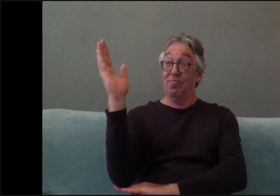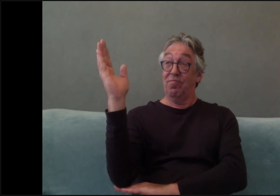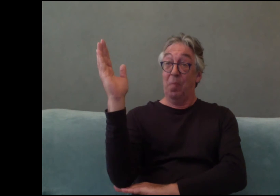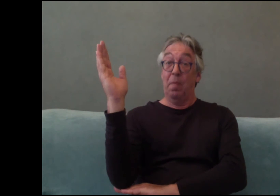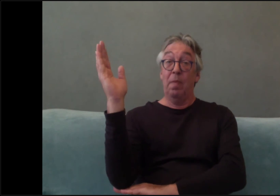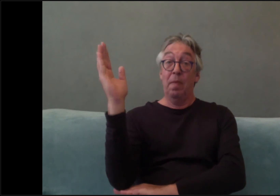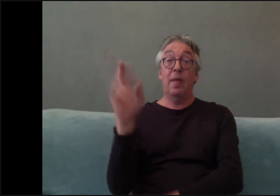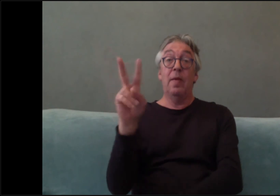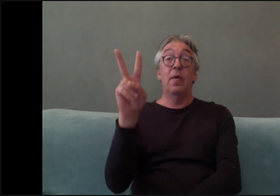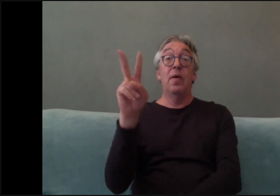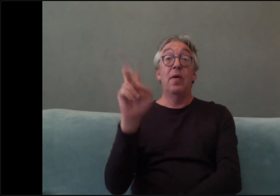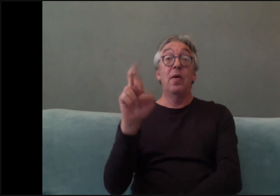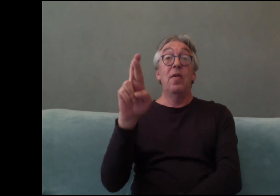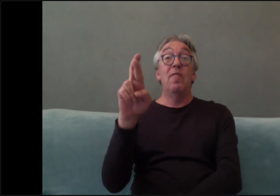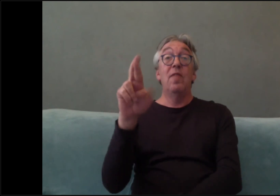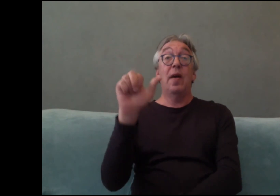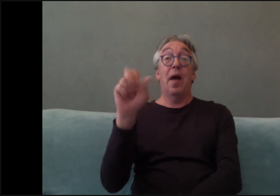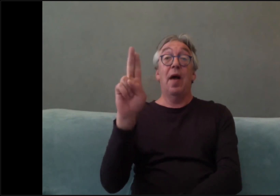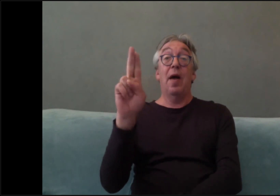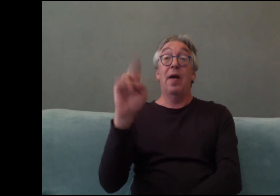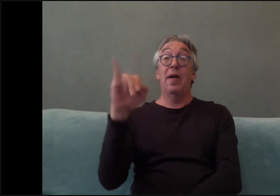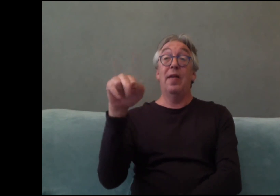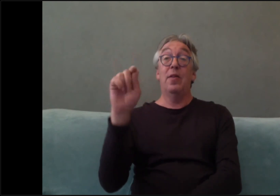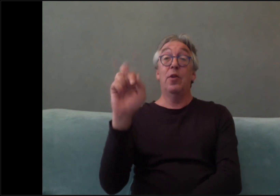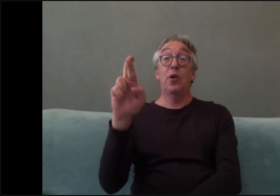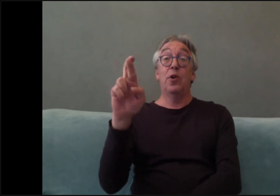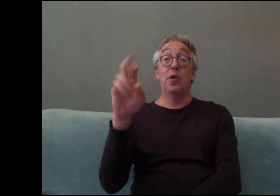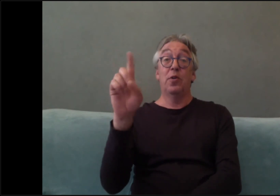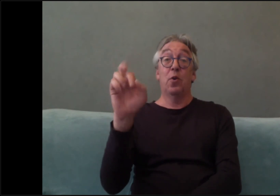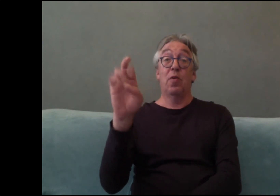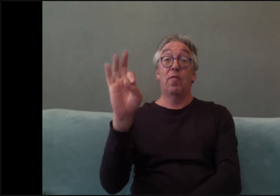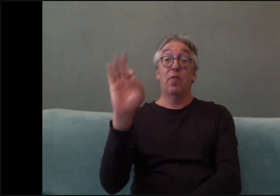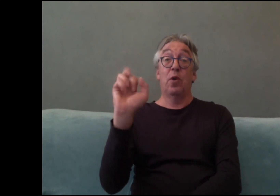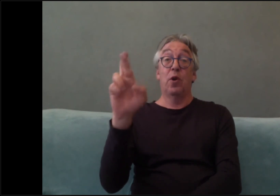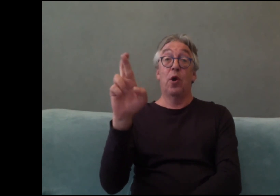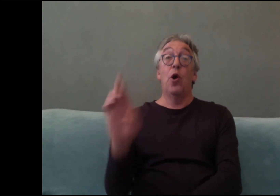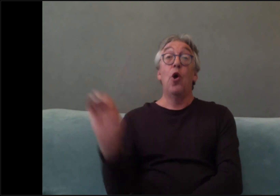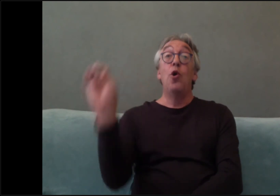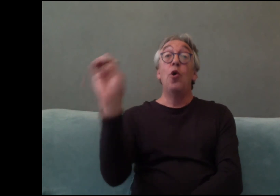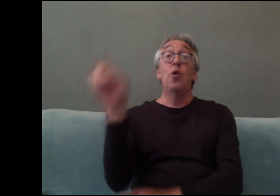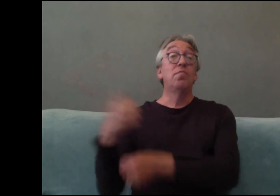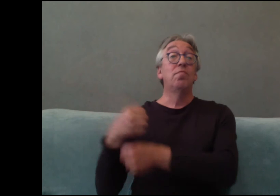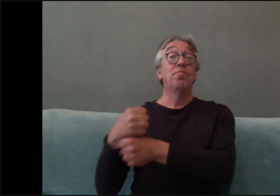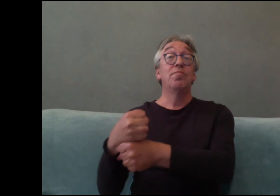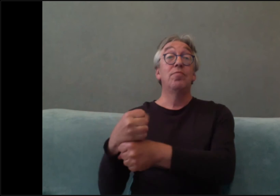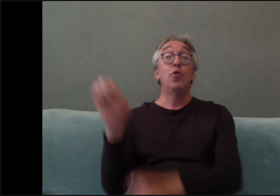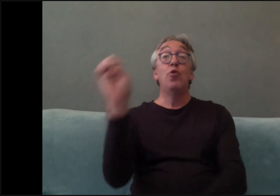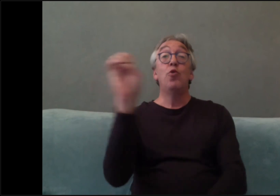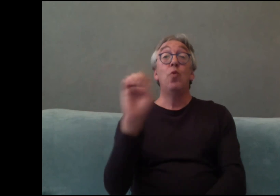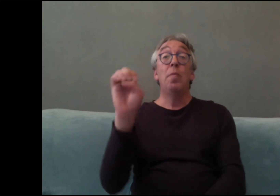Vera Hinterdorfer from the European Anti-Poverty Network. And Vera will be speaking a little bit about how the